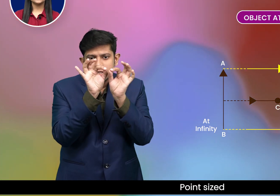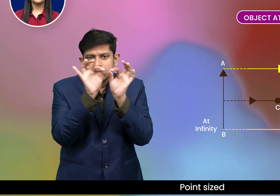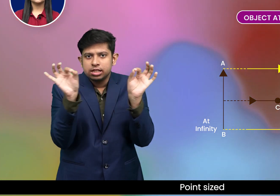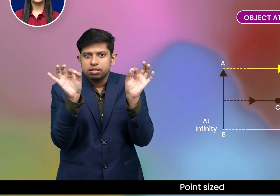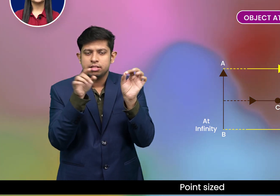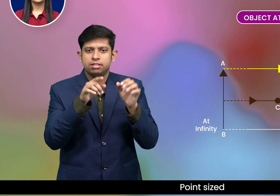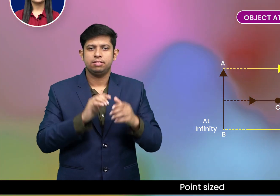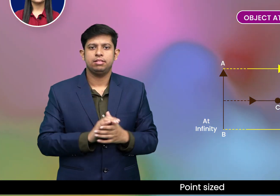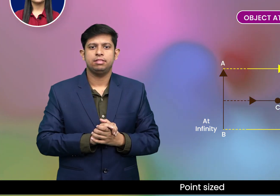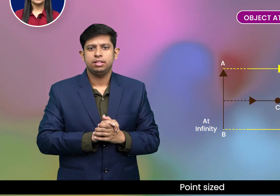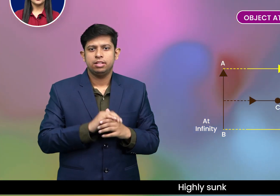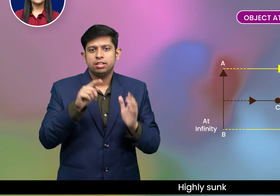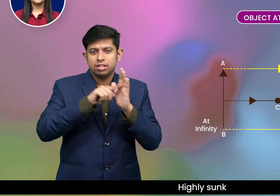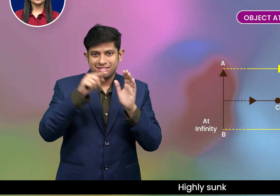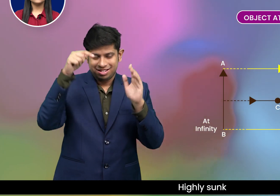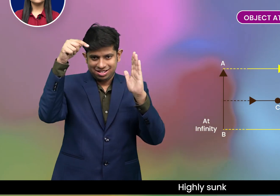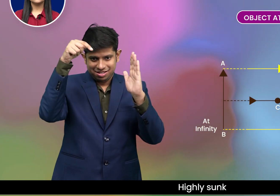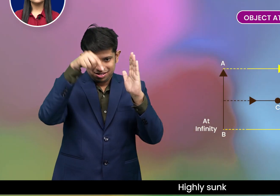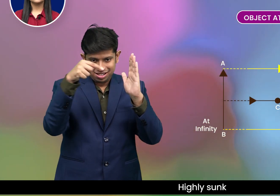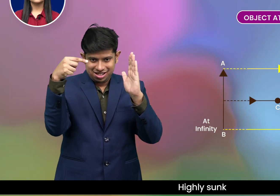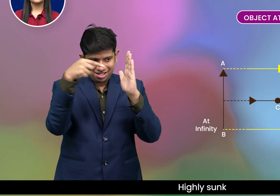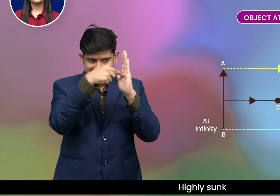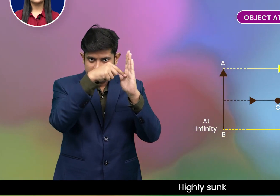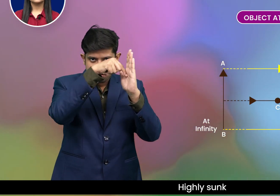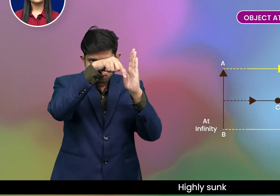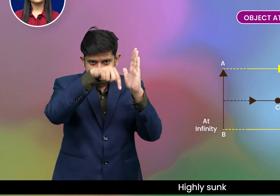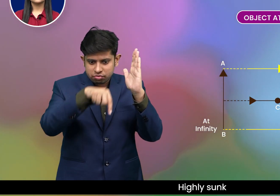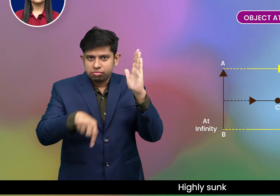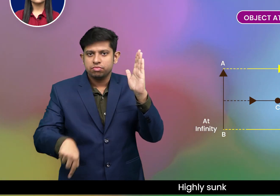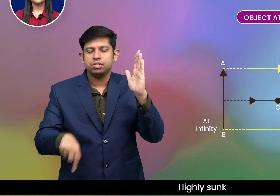point size, highly sunk,